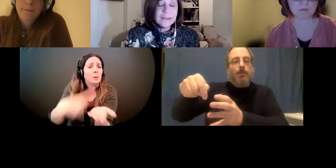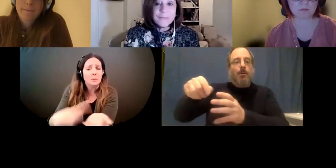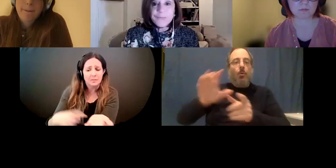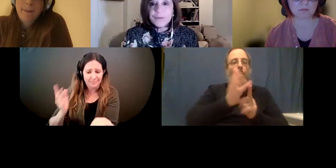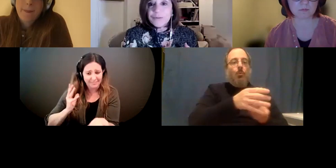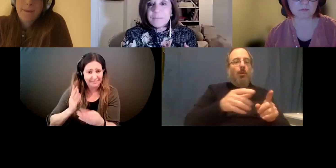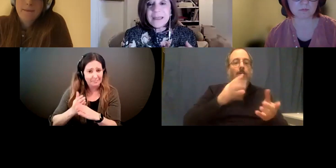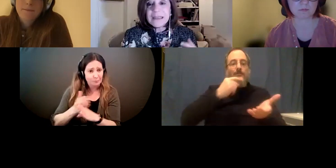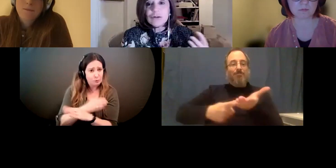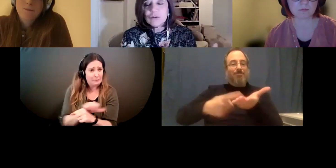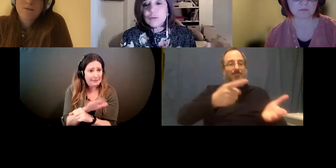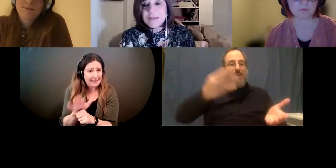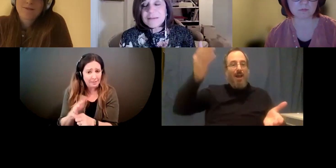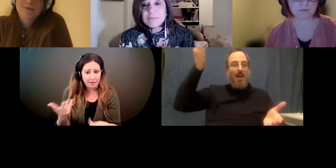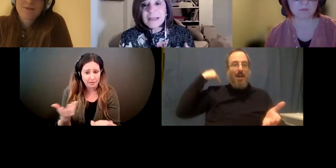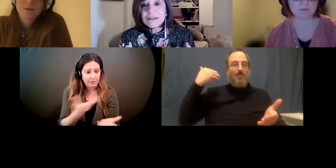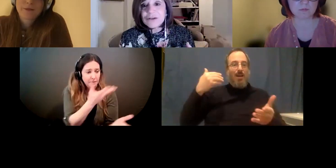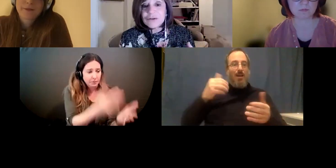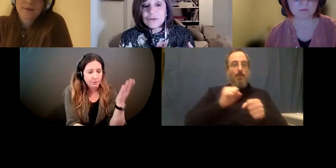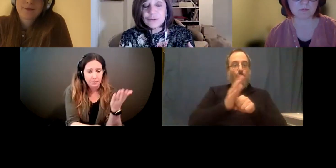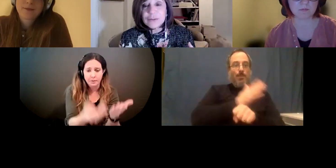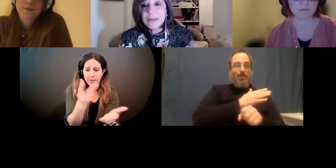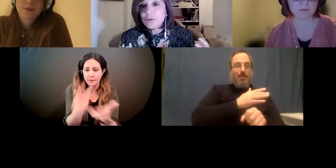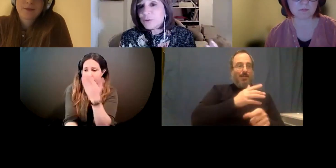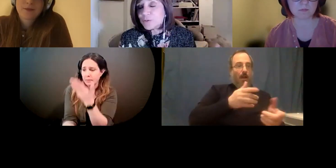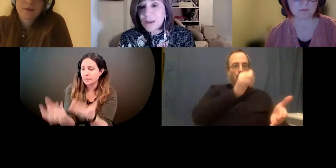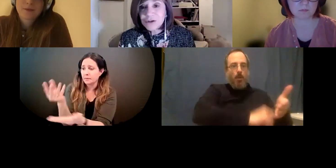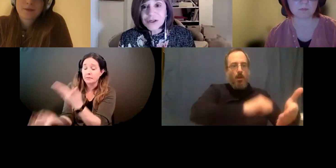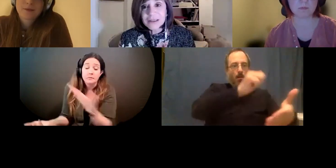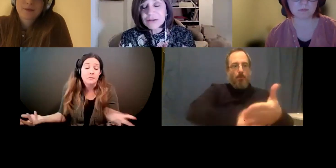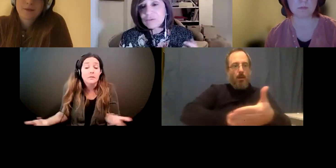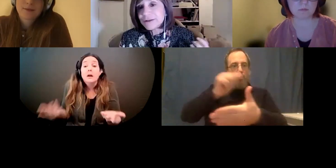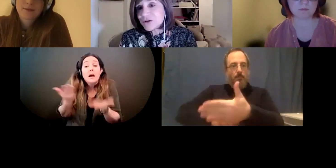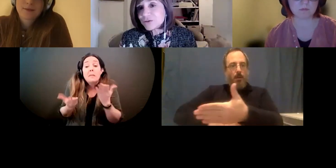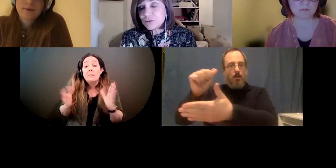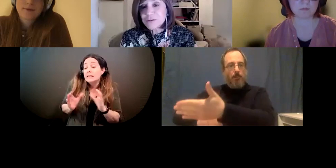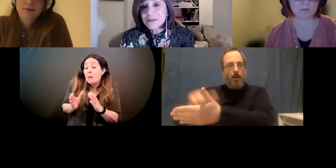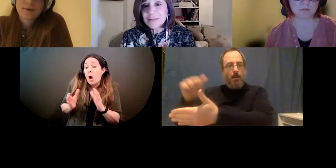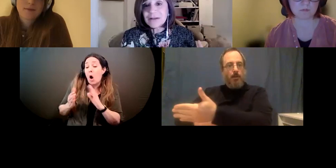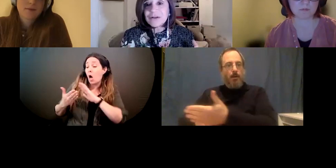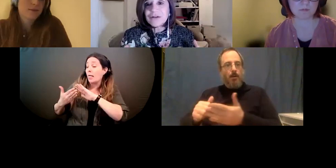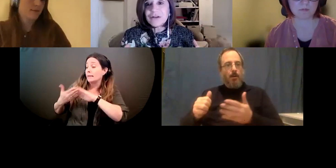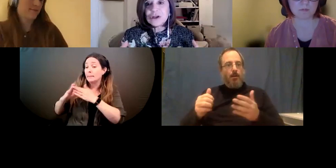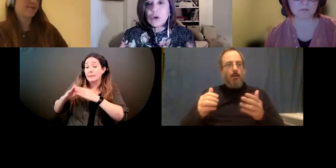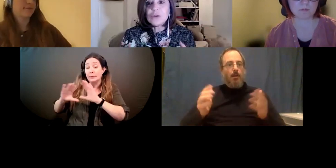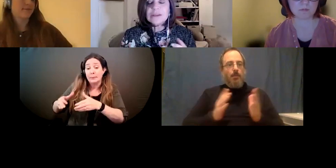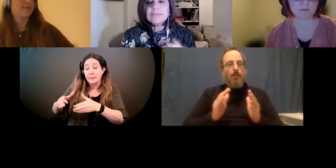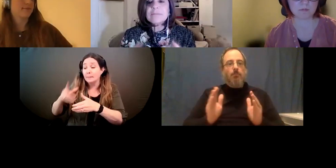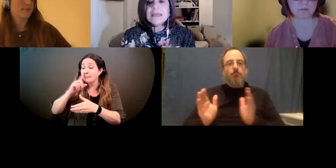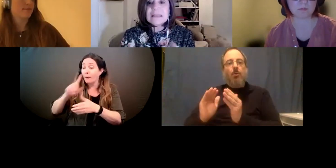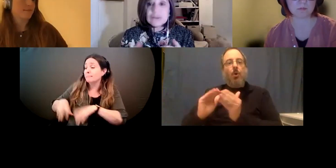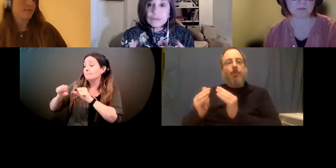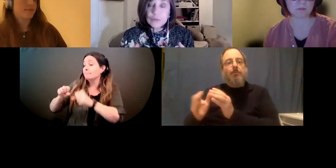the many groups that met to do neighborhood projects, the religious groups, I mean, the